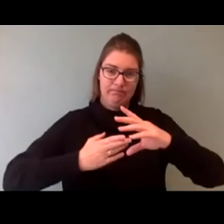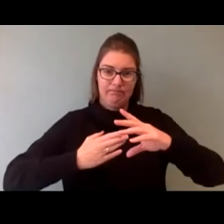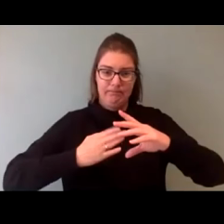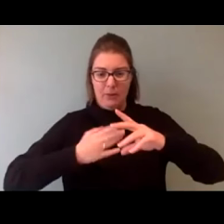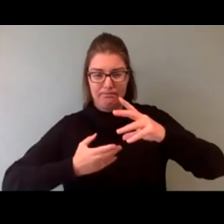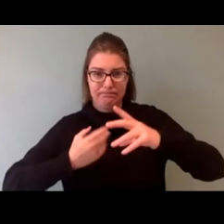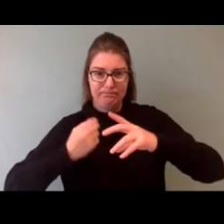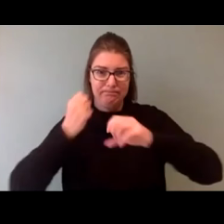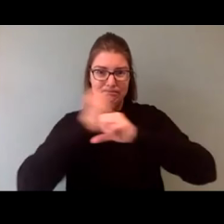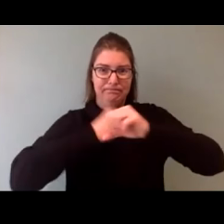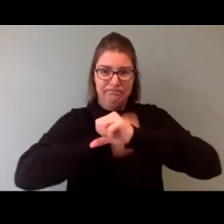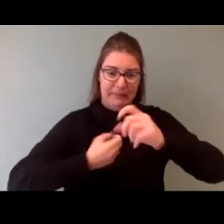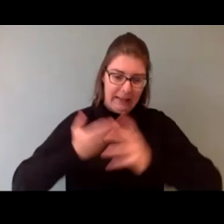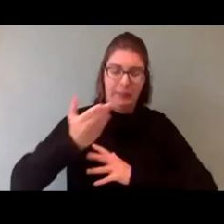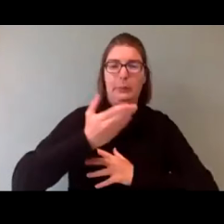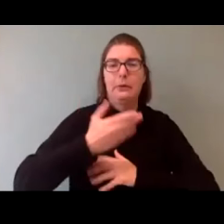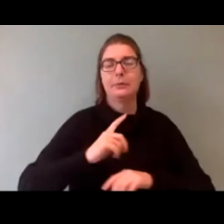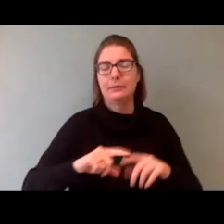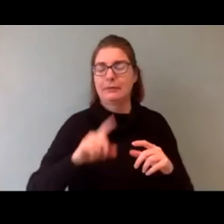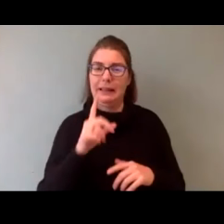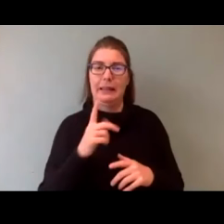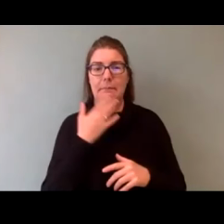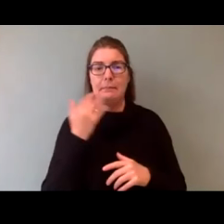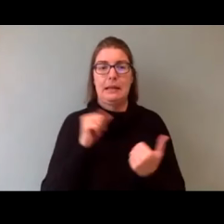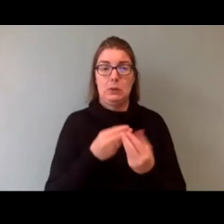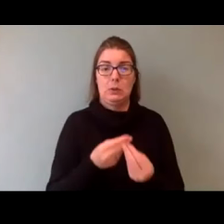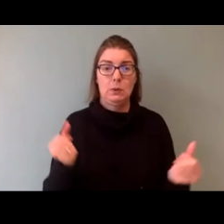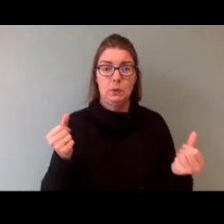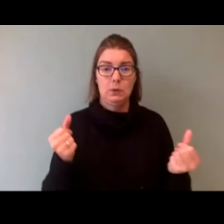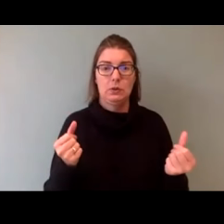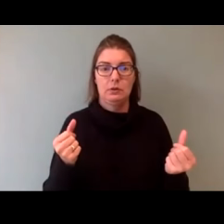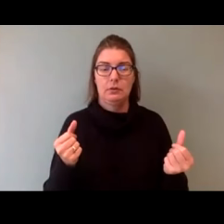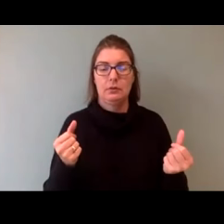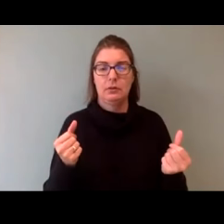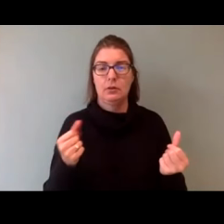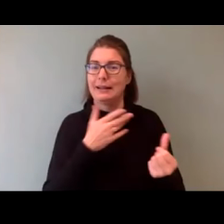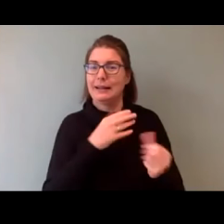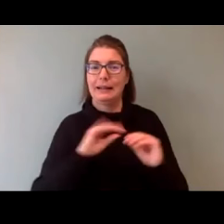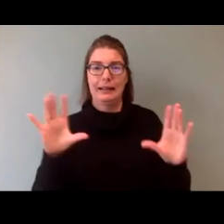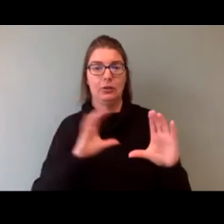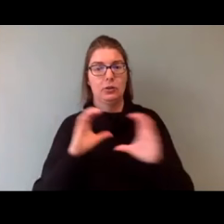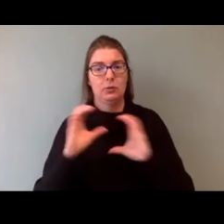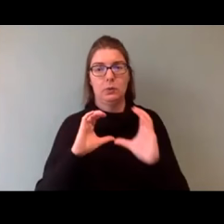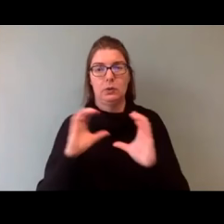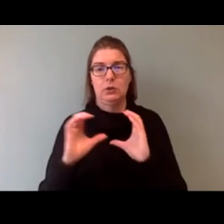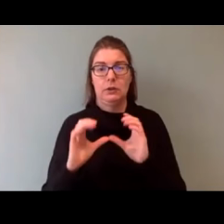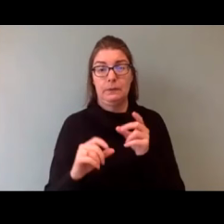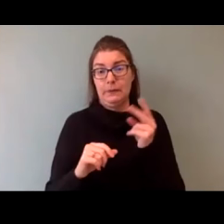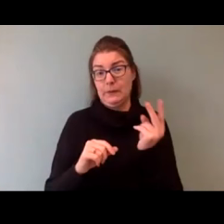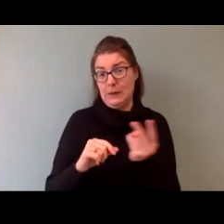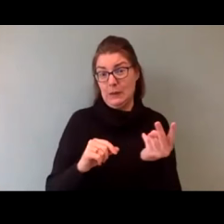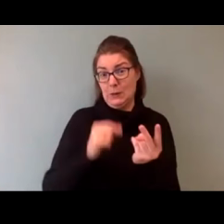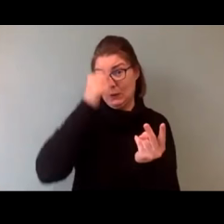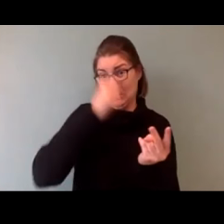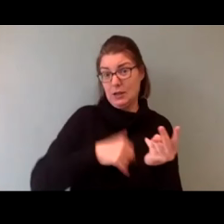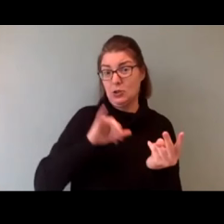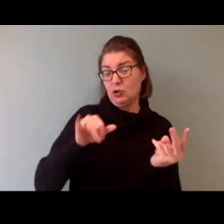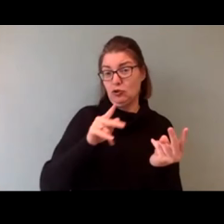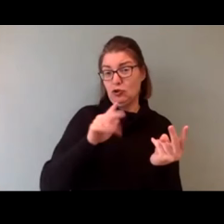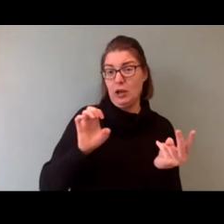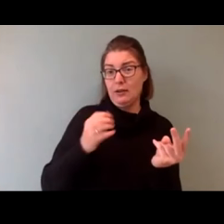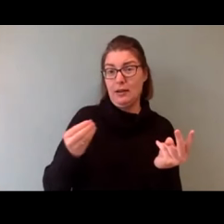groups. The best sort of solution to this is clear communications, which these two folks, Jake and